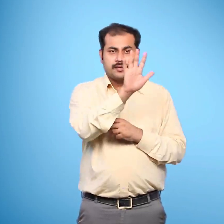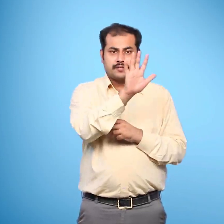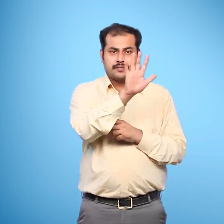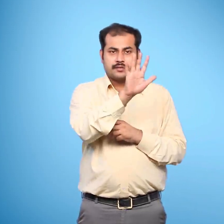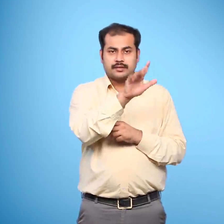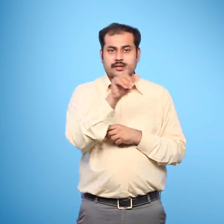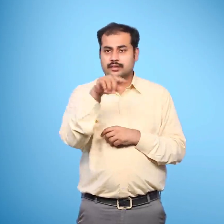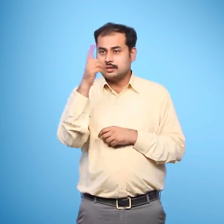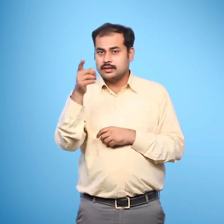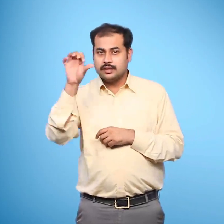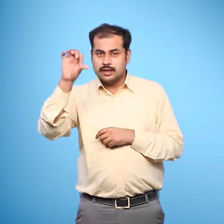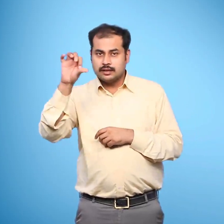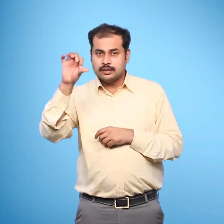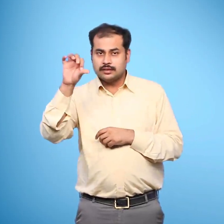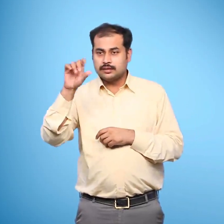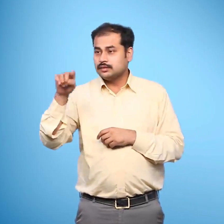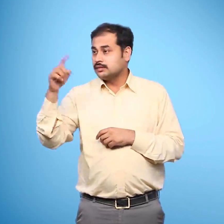5, 9, 0.